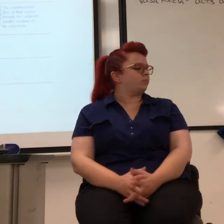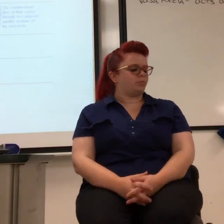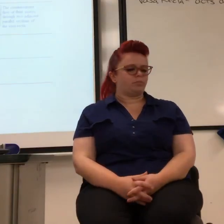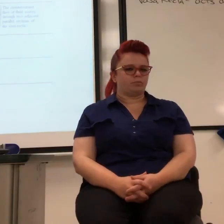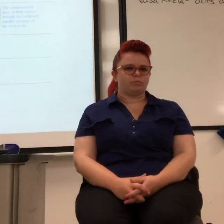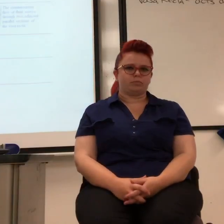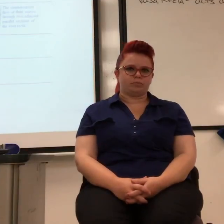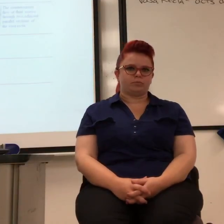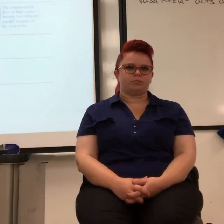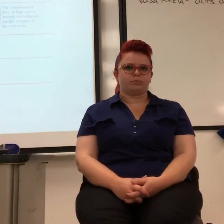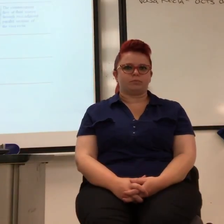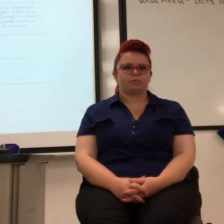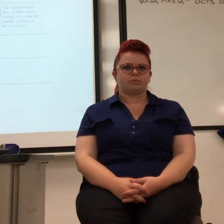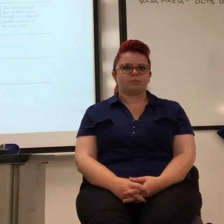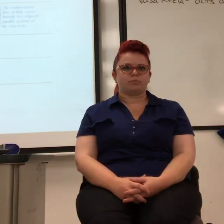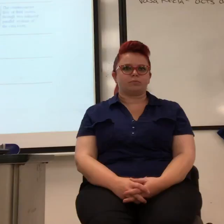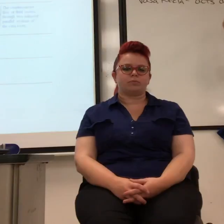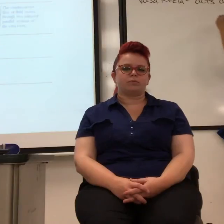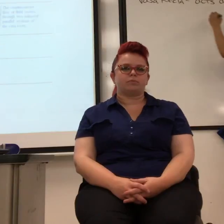salt gradient.